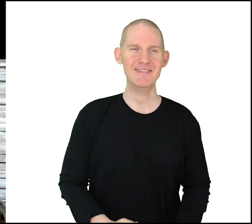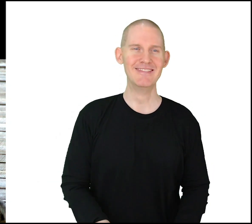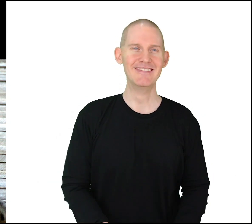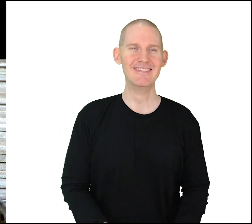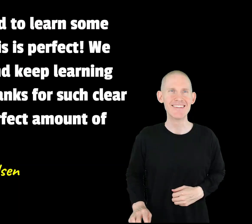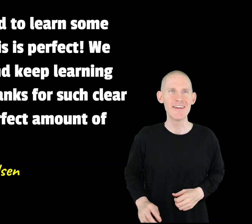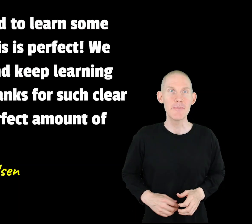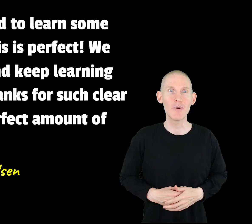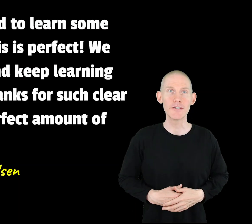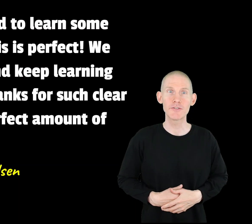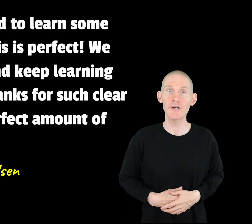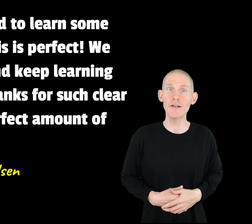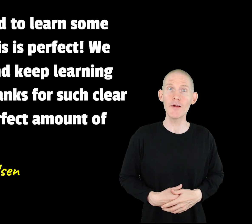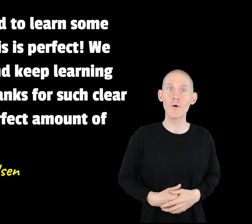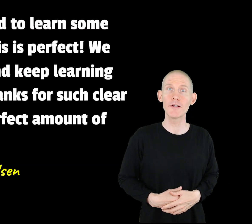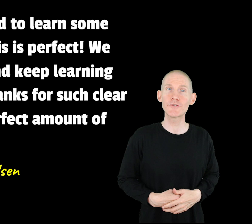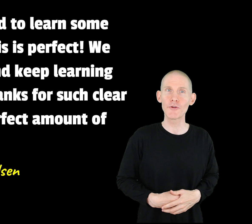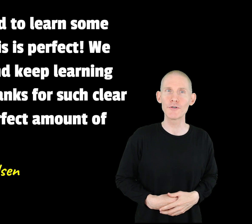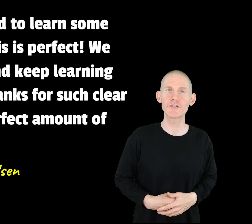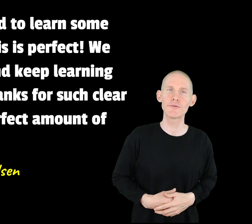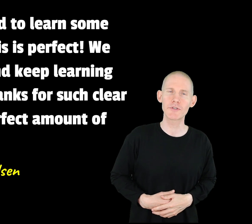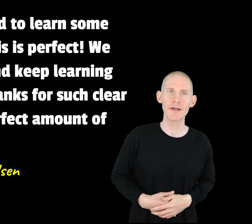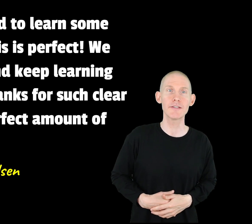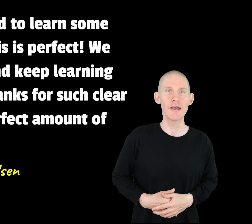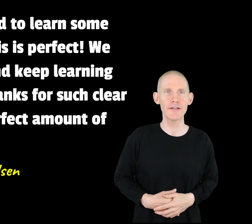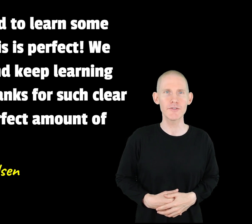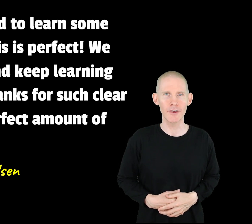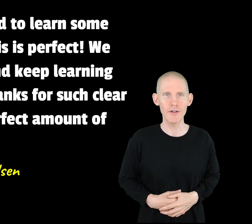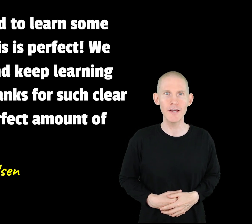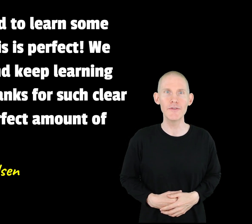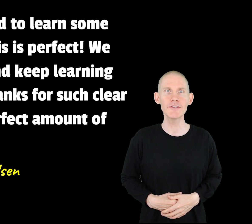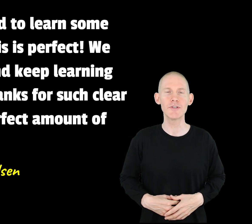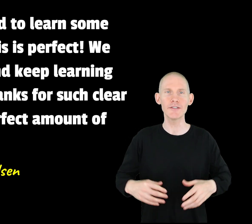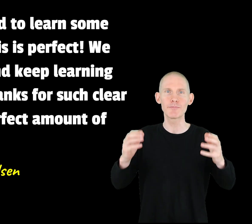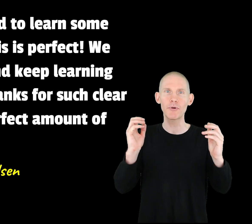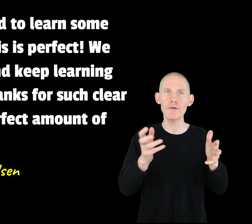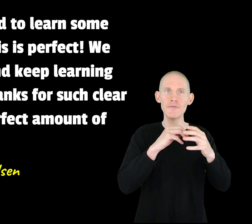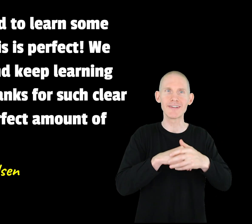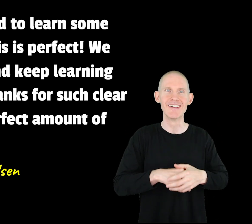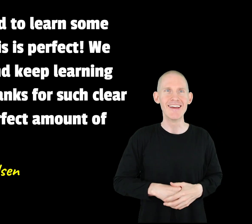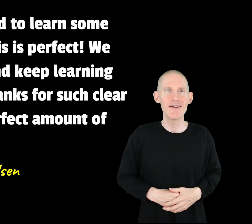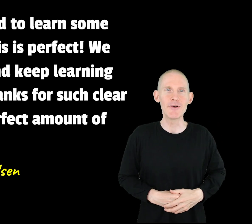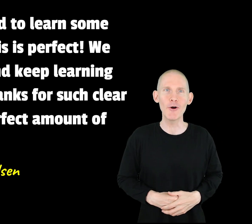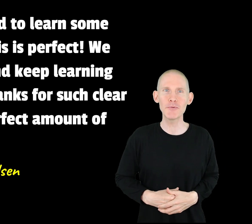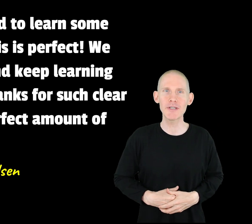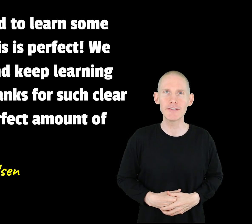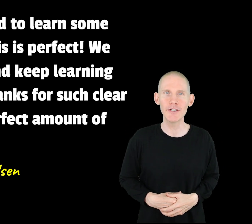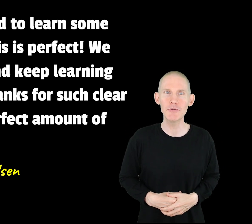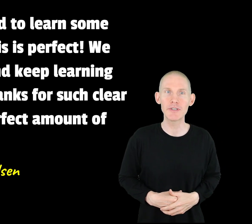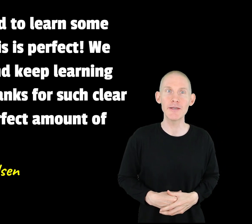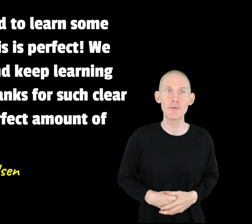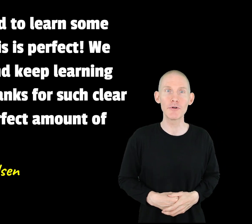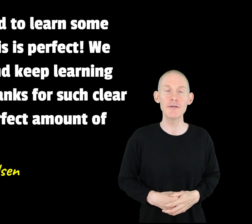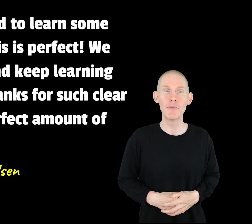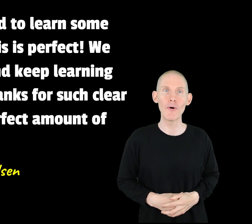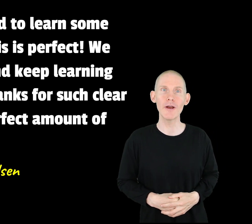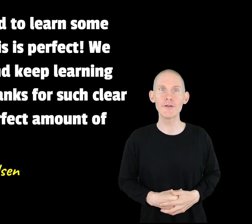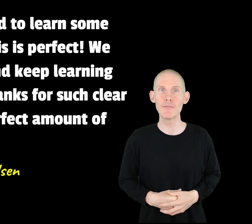My son and I wanted to learn some signs in ASL, and this is perfect. We hope to continue and keep learning more and